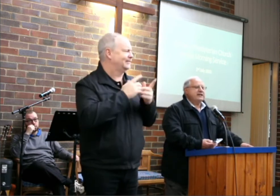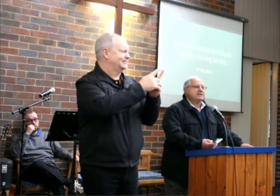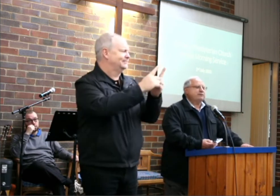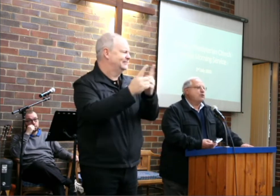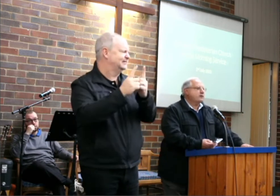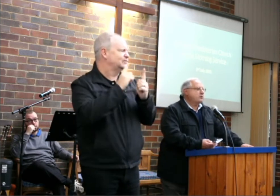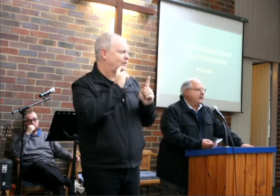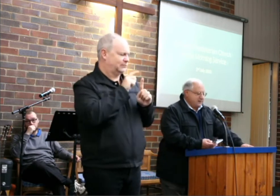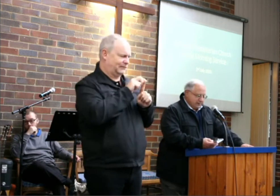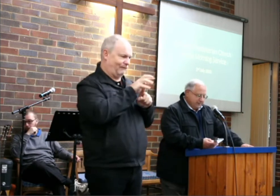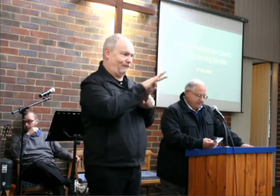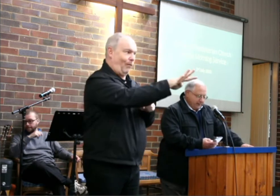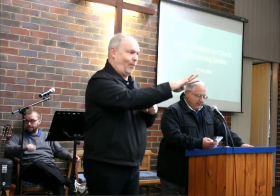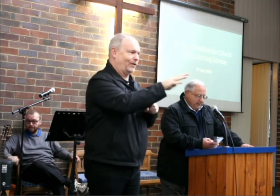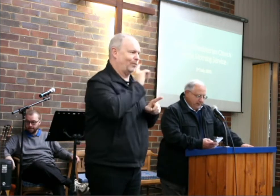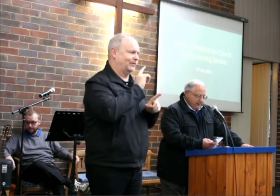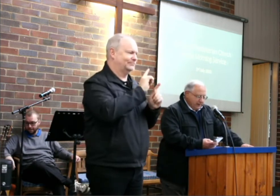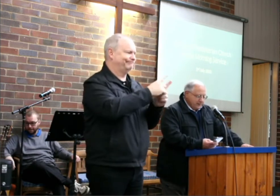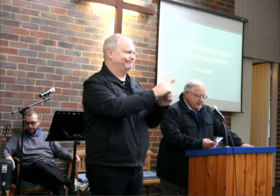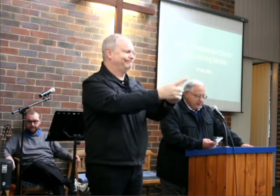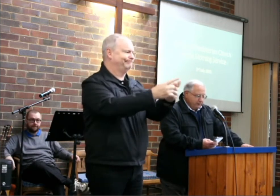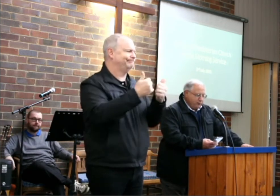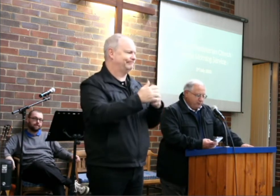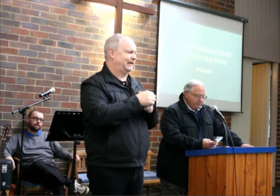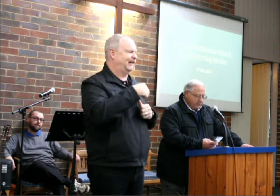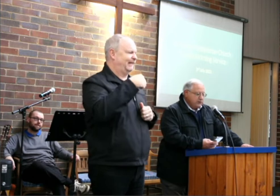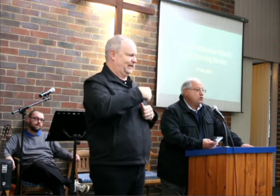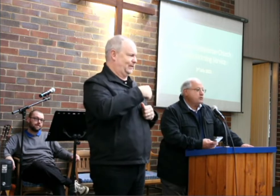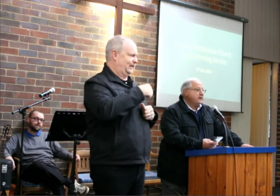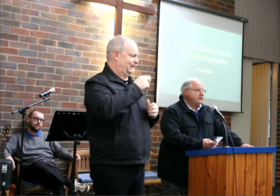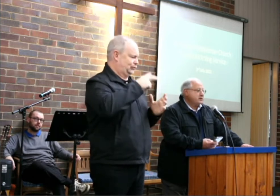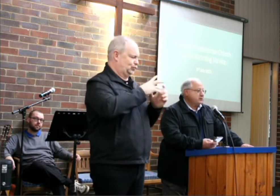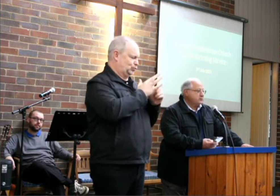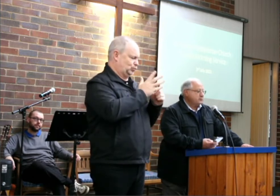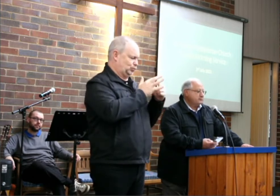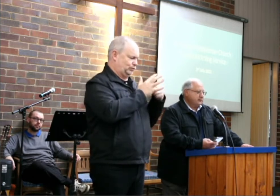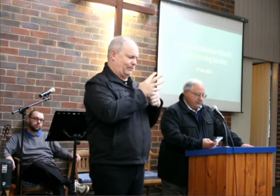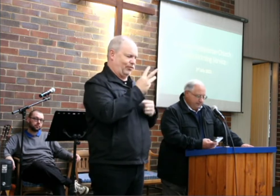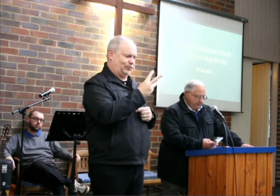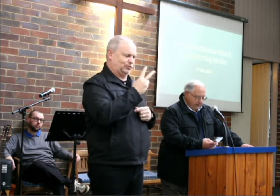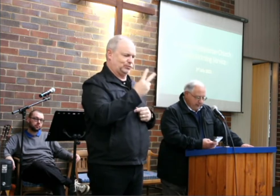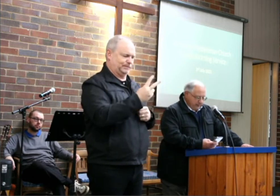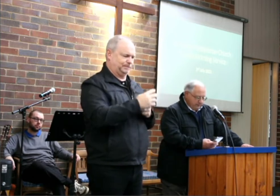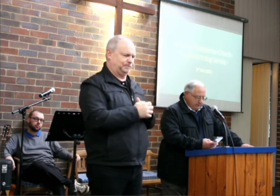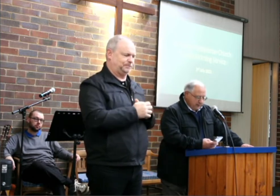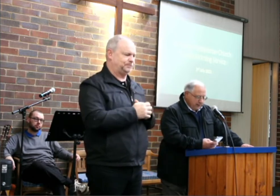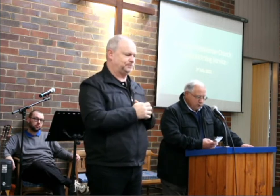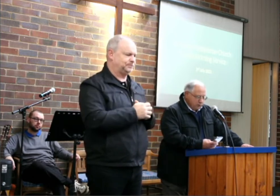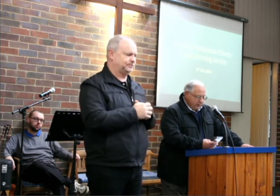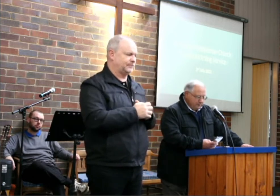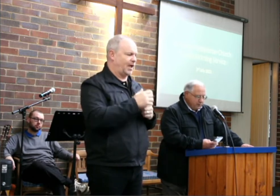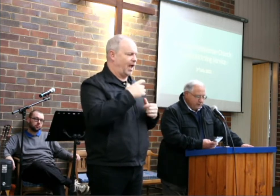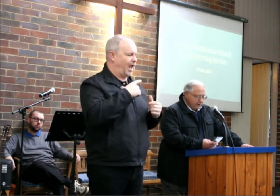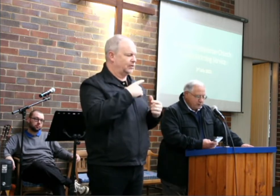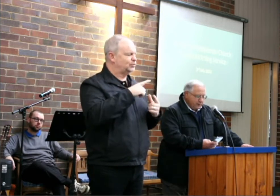the next 4 weeks. All right, let's read from Deuteronomy 32. And I chose